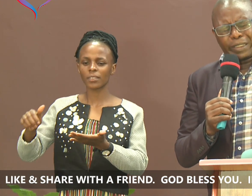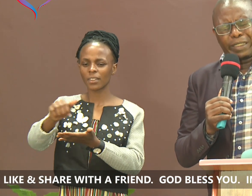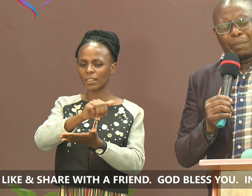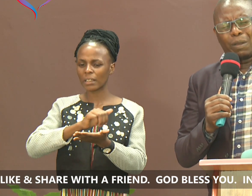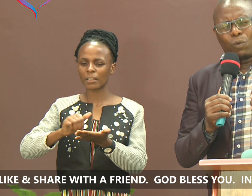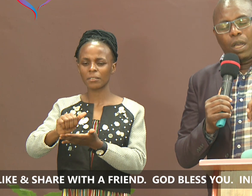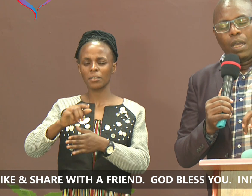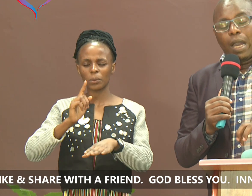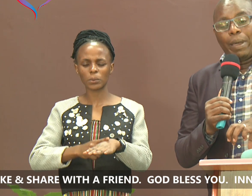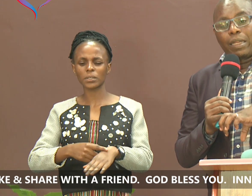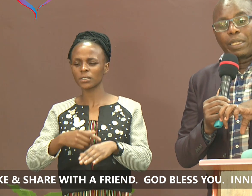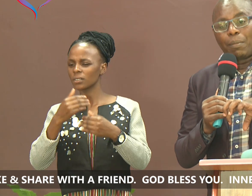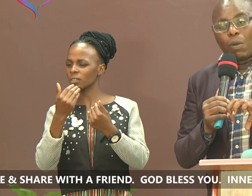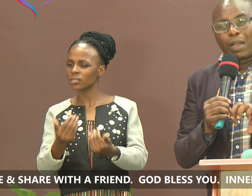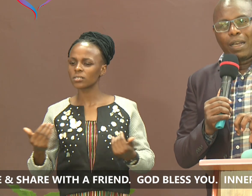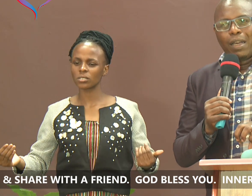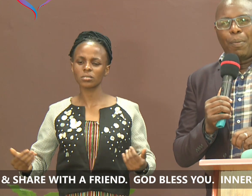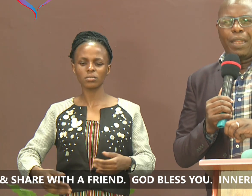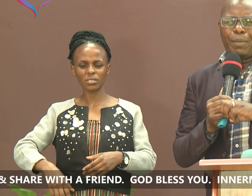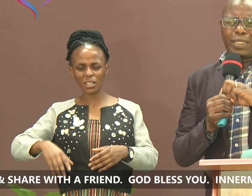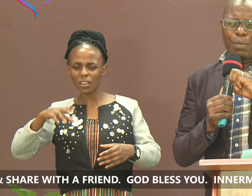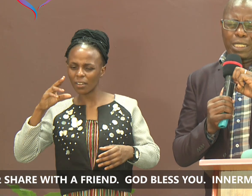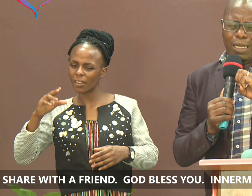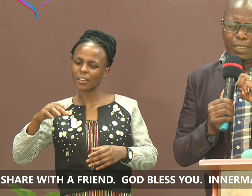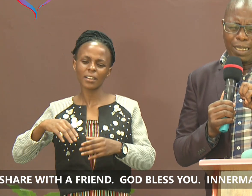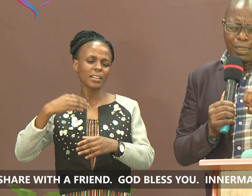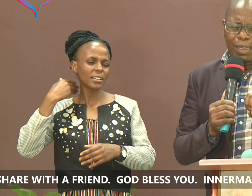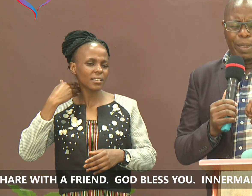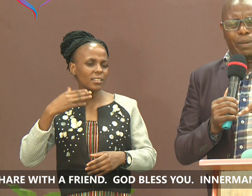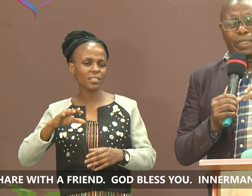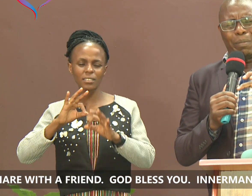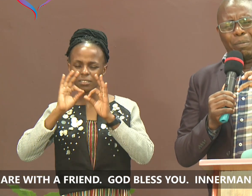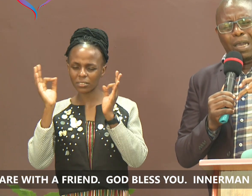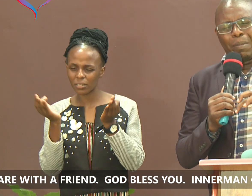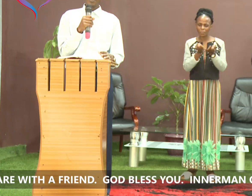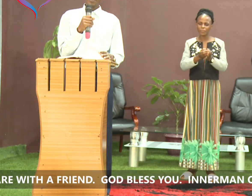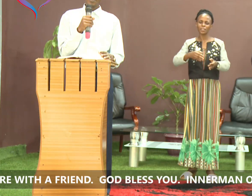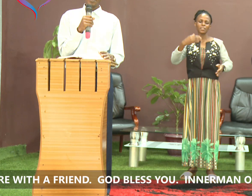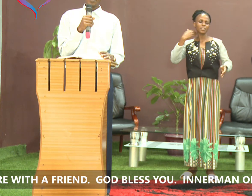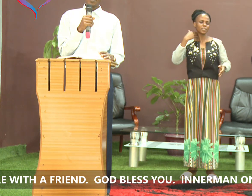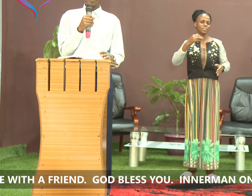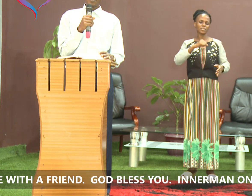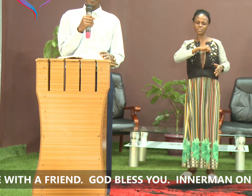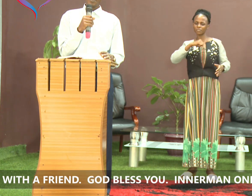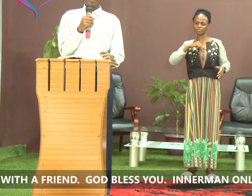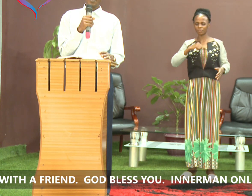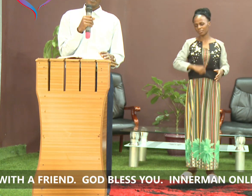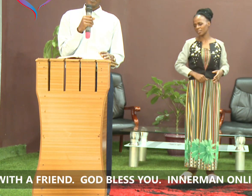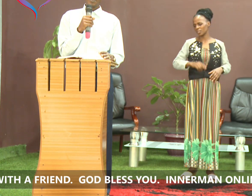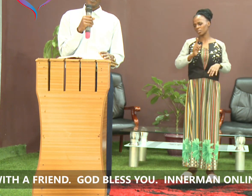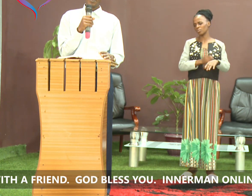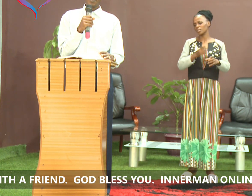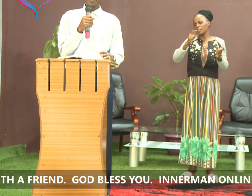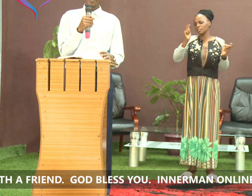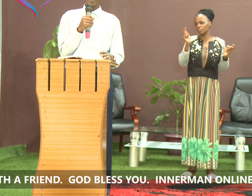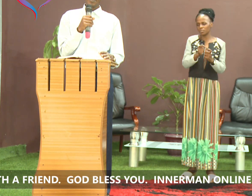magwa taata magwa abaana ne beetamu awaka abaana ne beetamu taata abaana ne beetamu maama nga magwa gali awaka